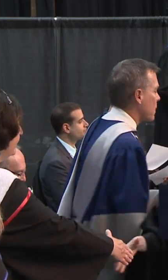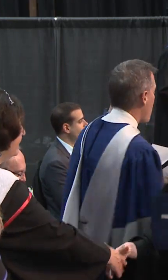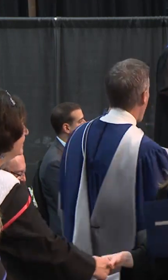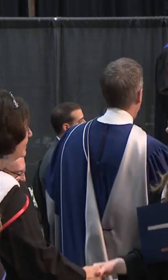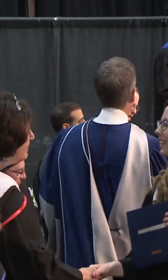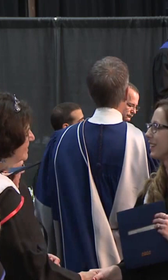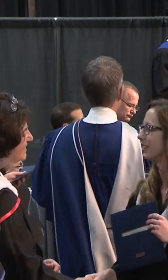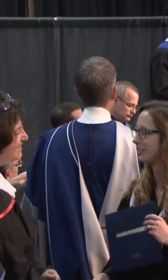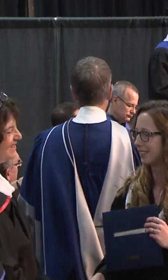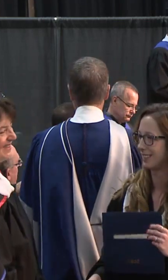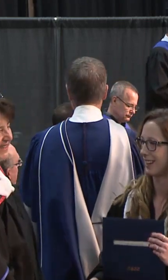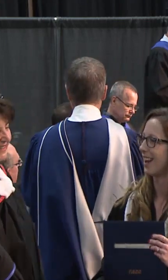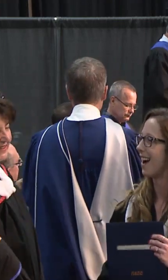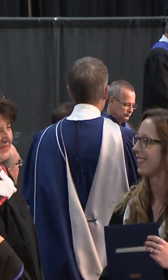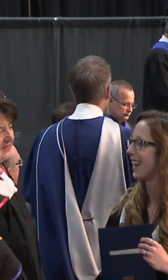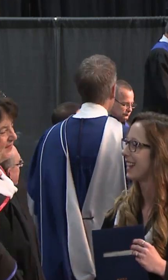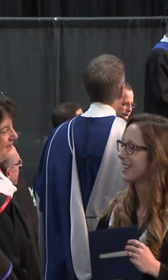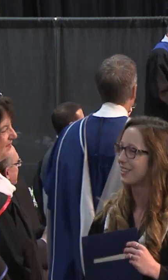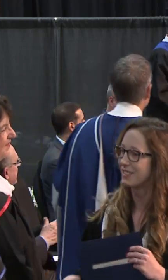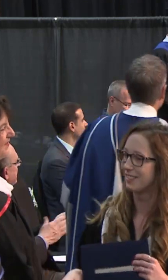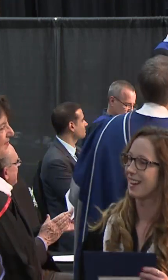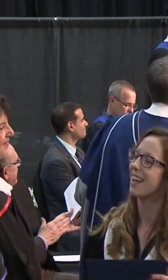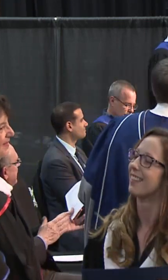Jennifer Benedict.